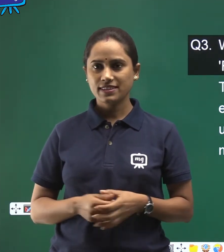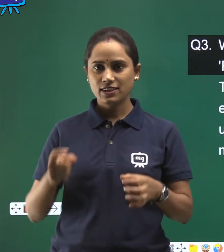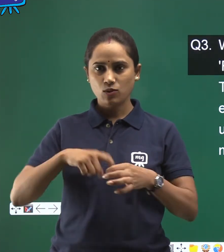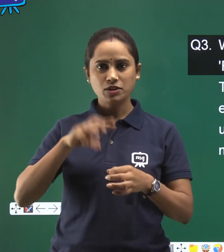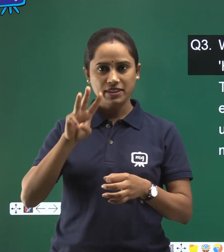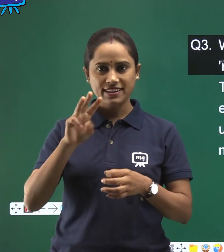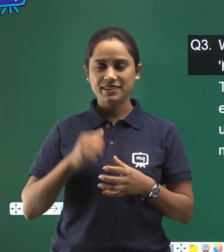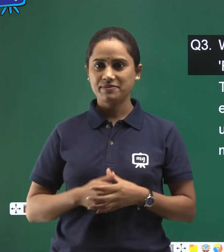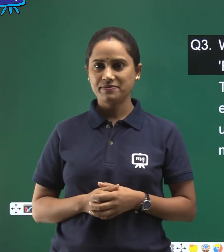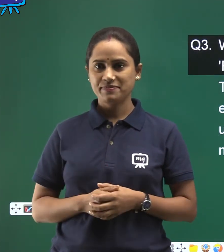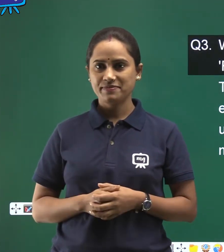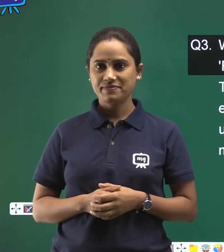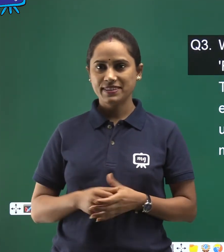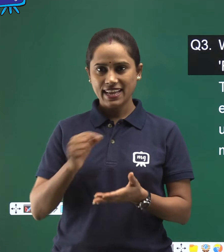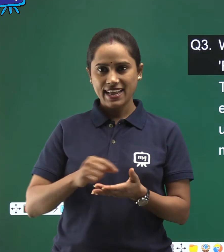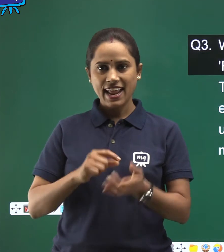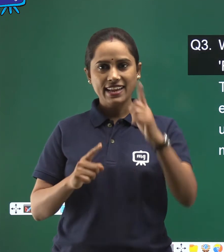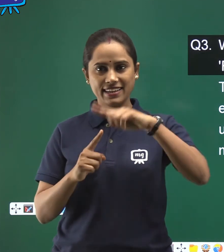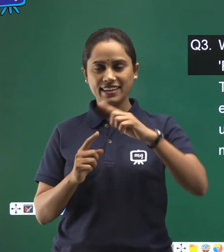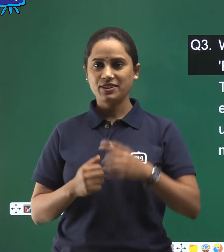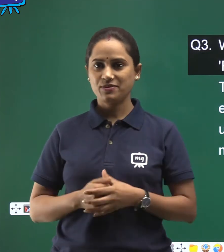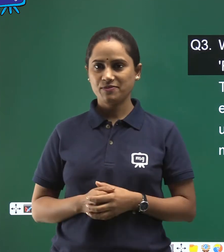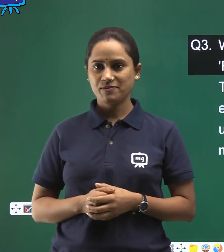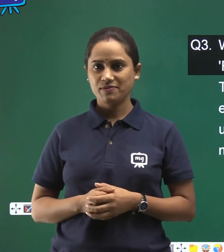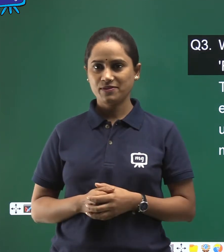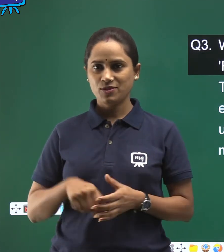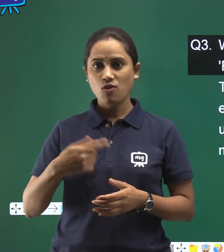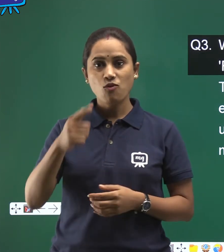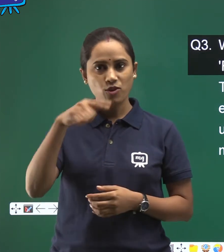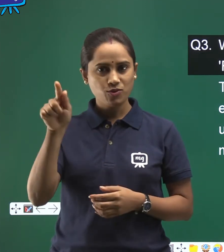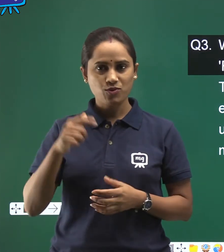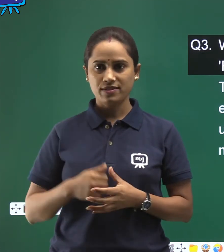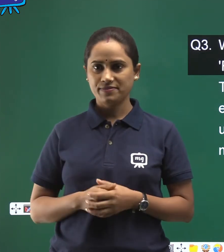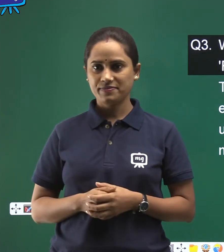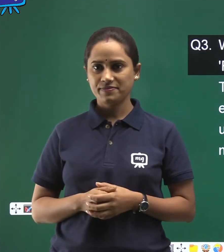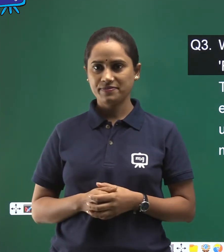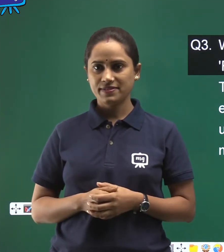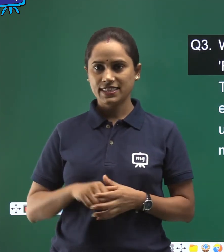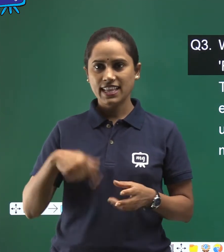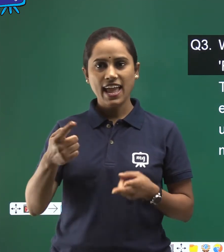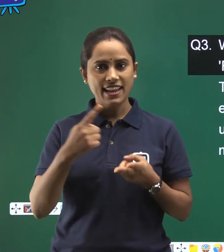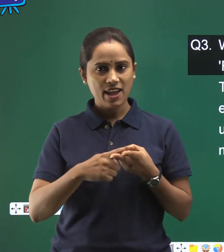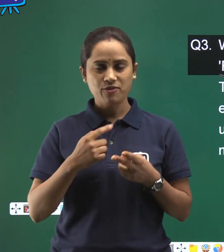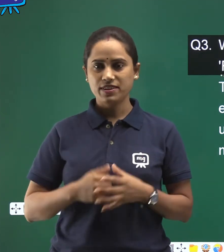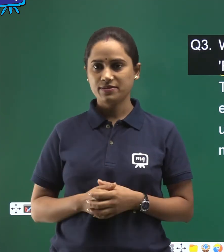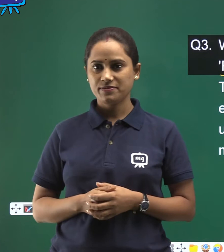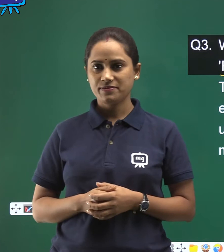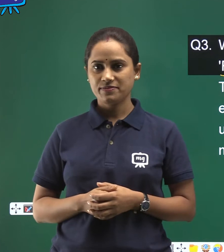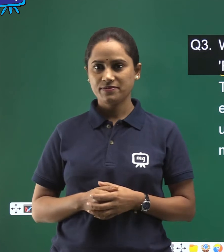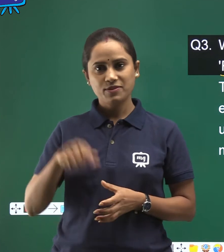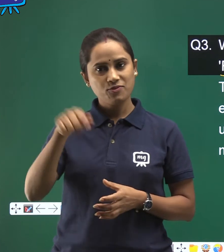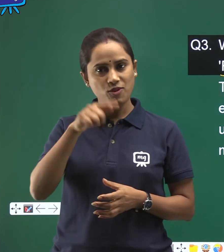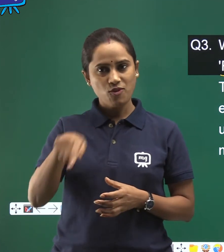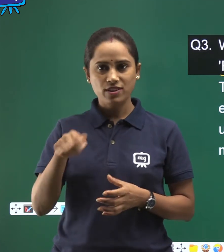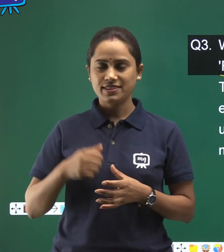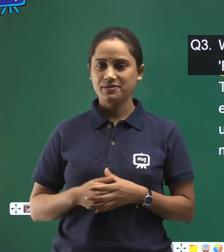Question number 3, write T for true and F